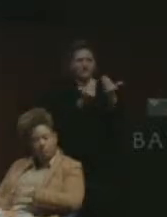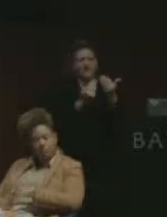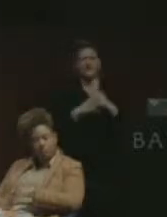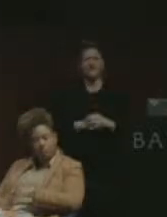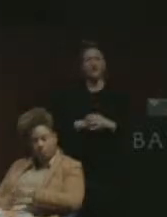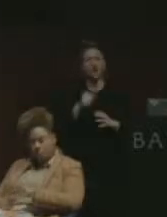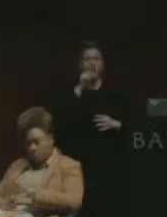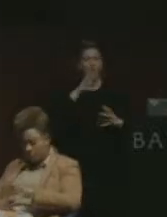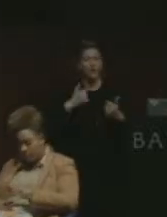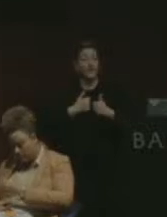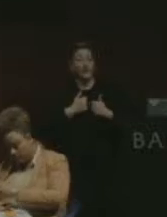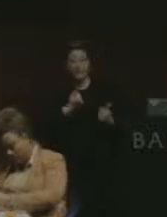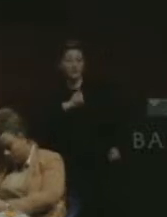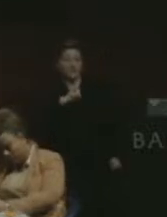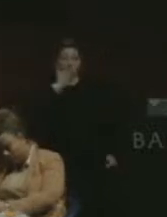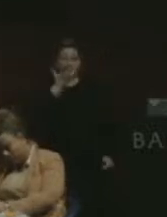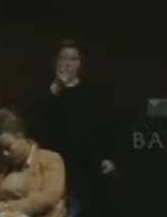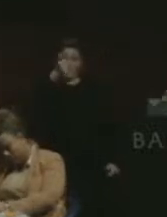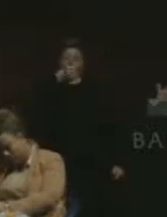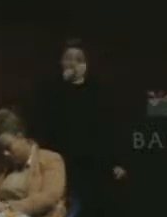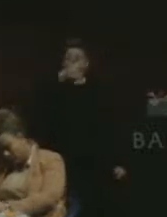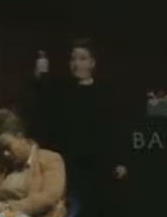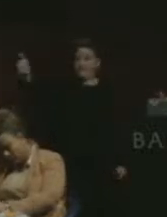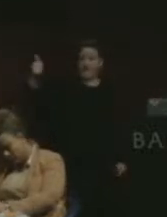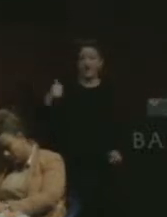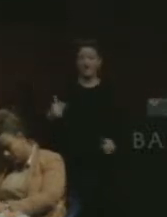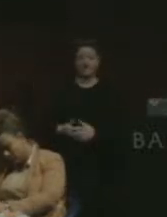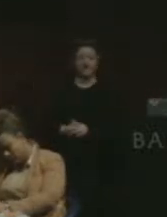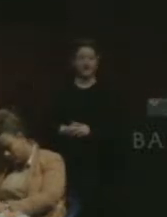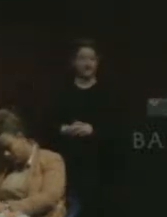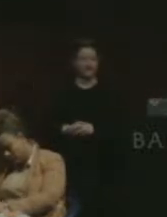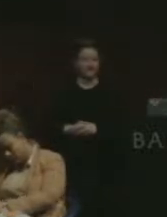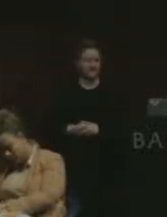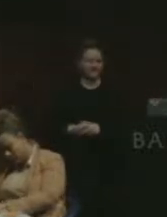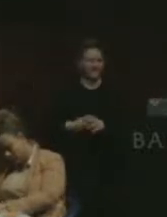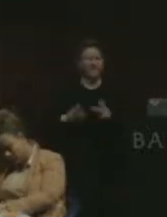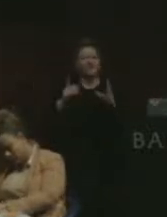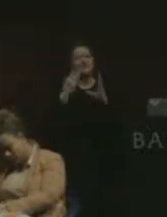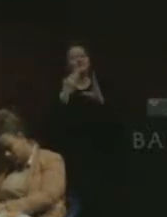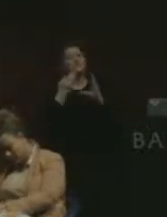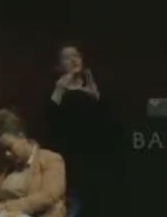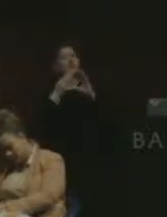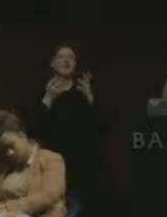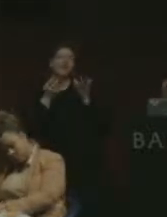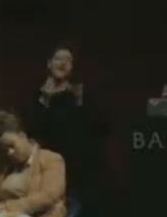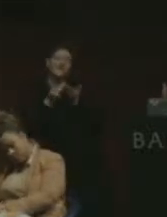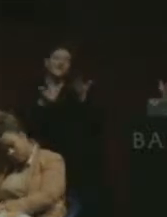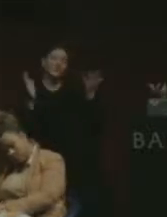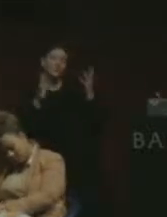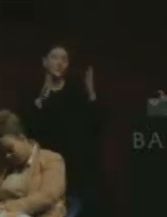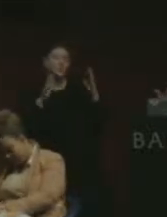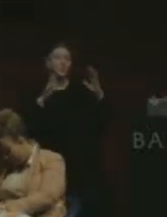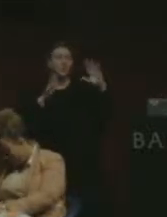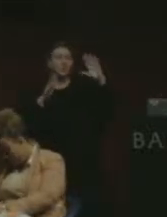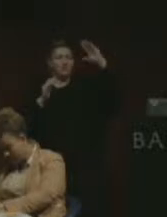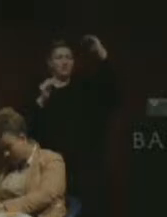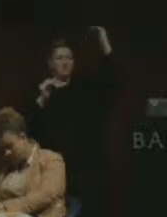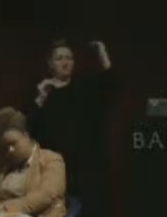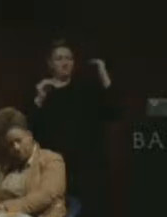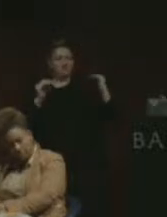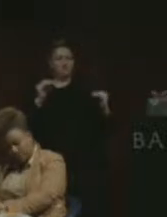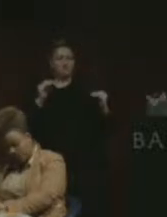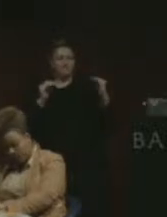themselves in the policymaking process. I'd like to draw upon a few narratives that stand out to me in the course